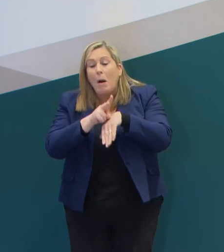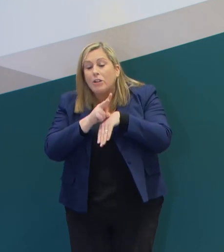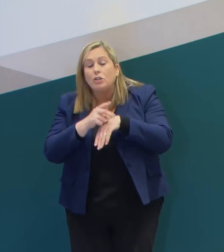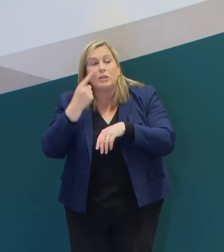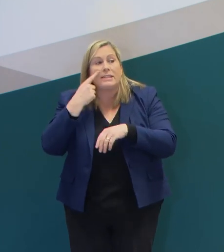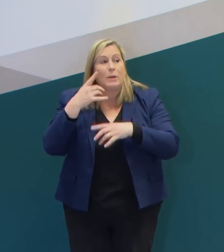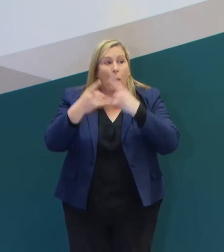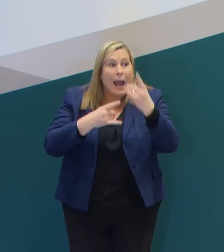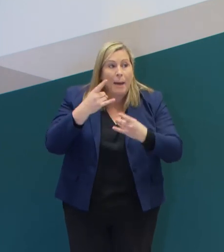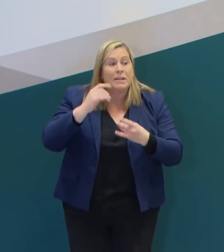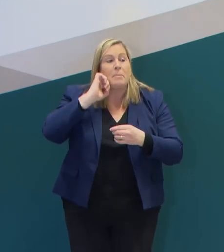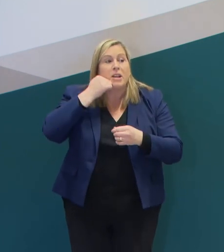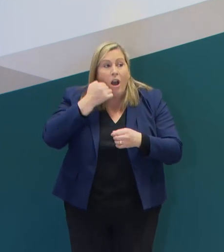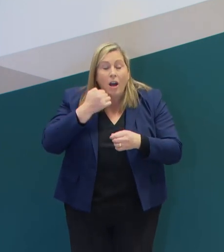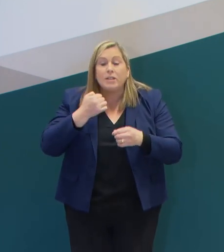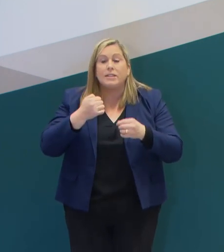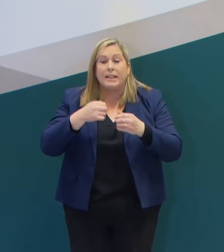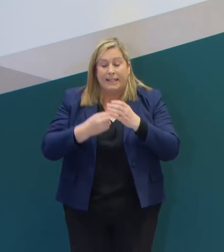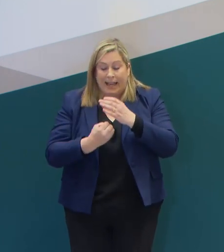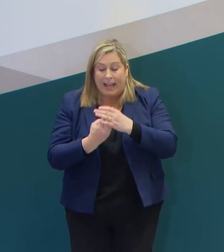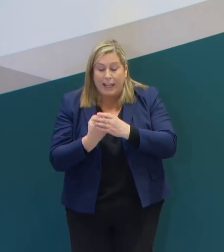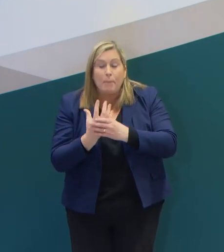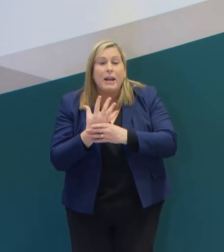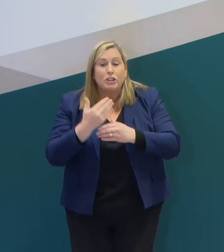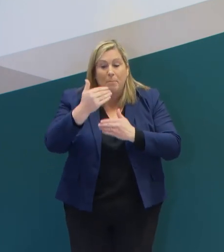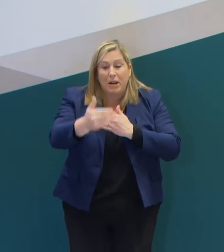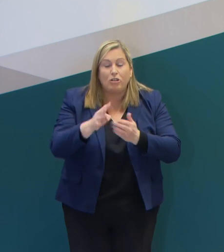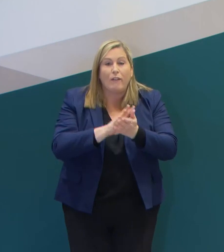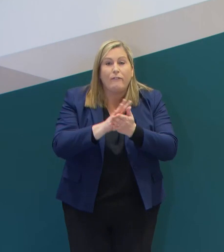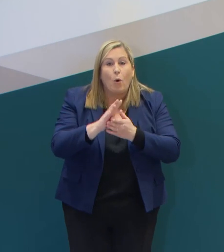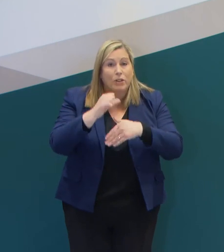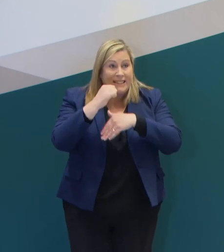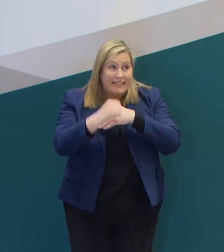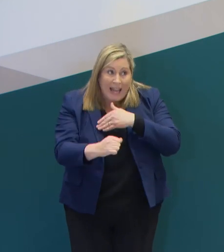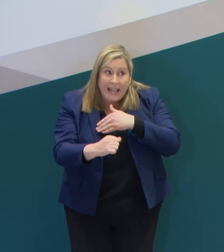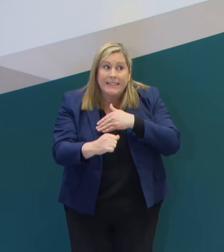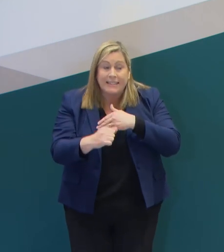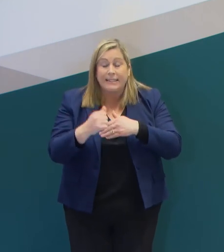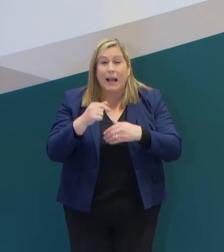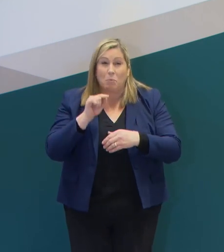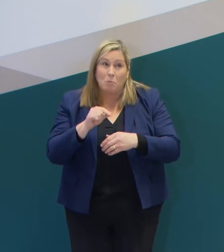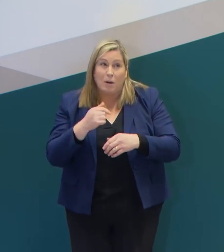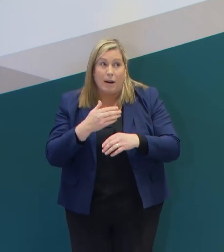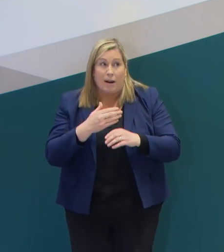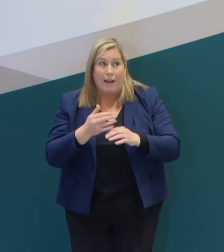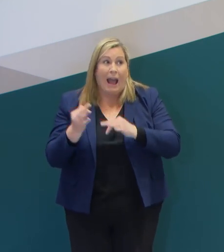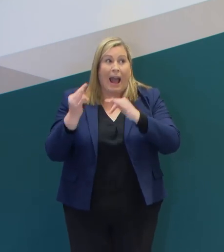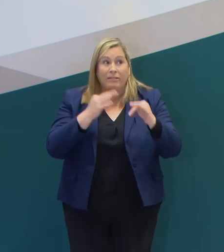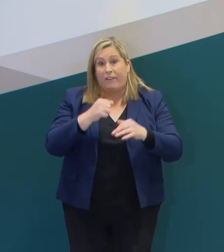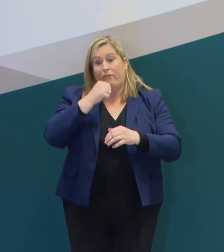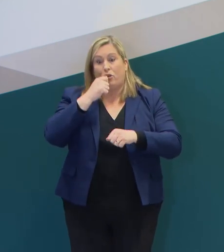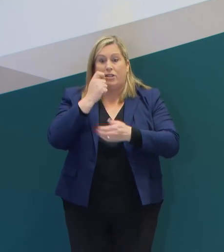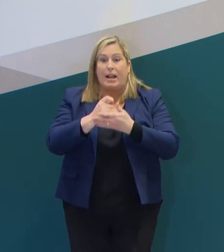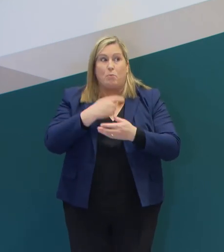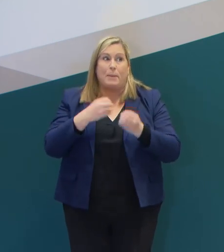the incubation period, as we know, of 14 days, we're at about a point now where we're about that point past the initial set of social